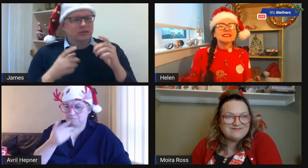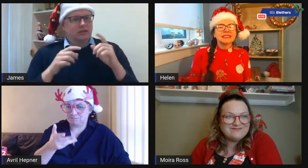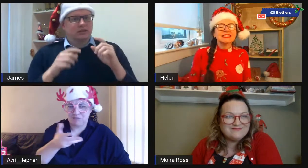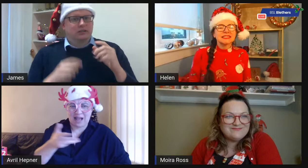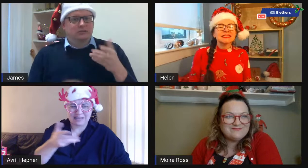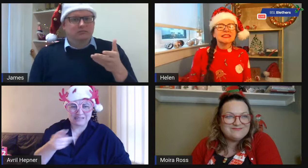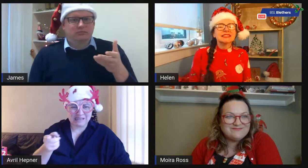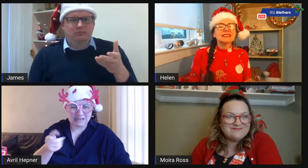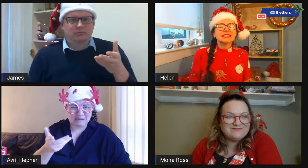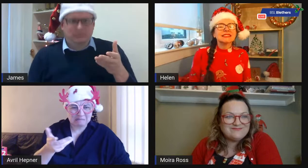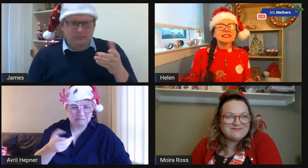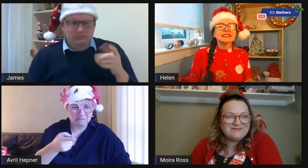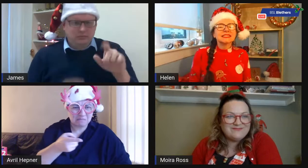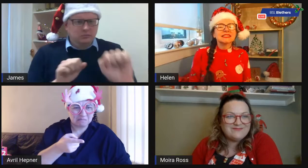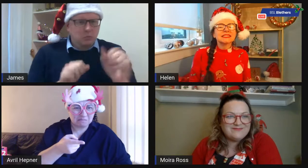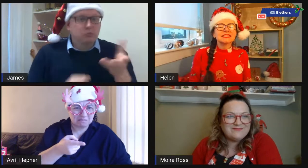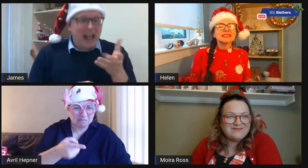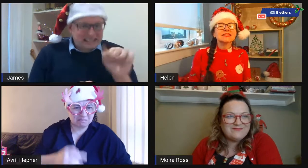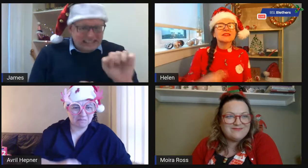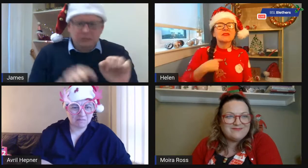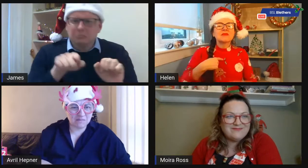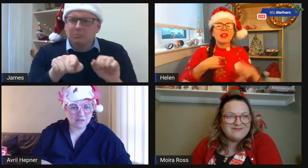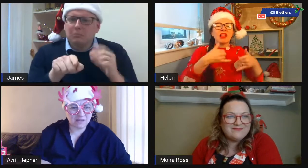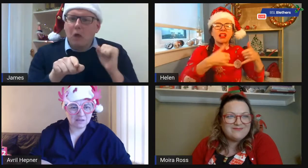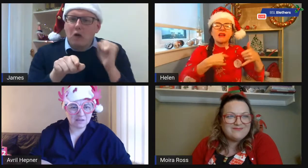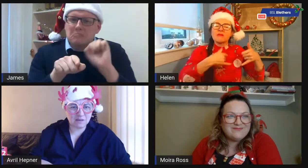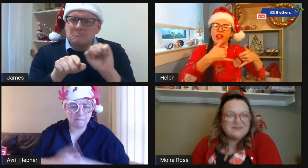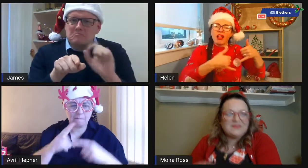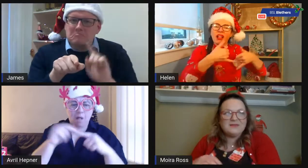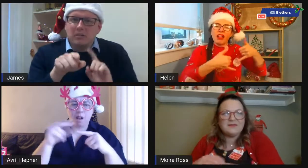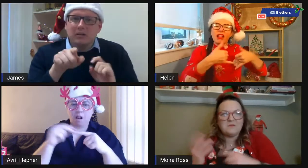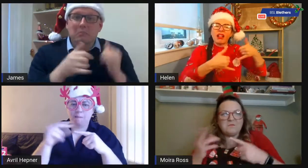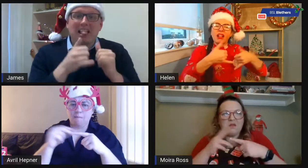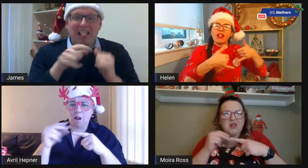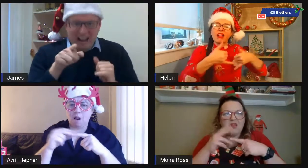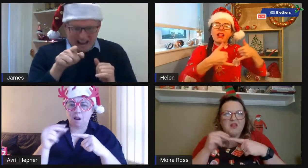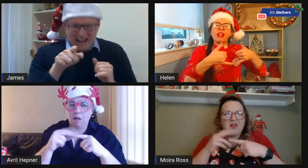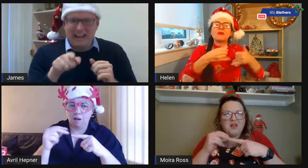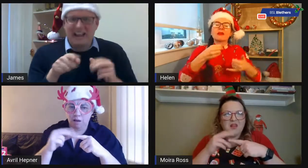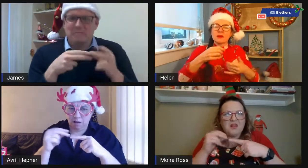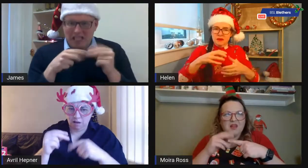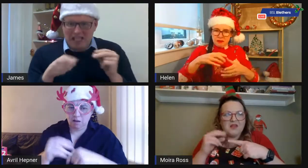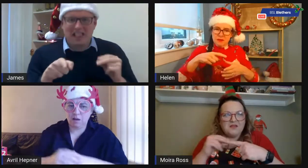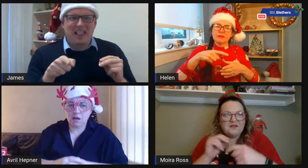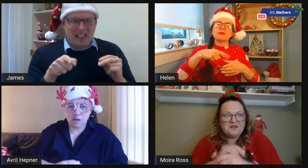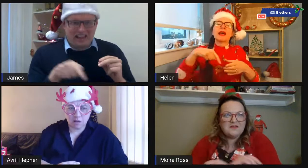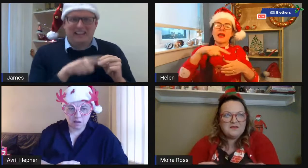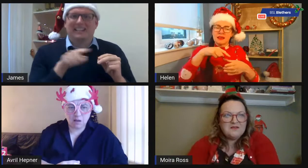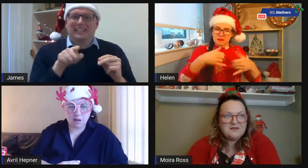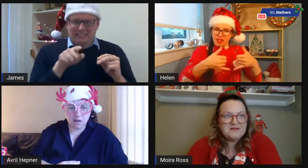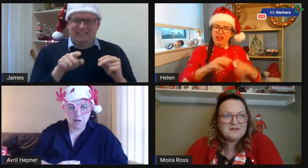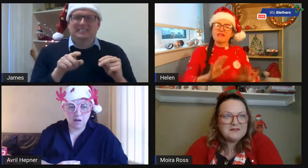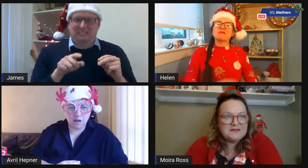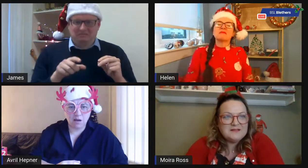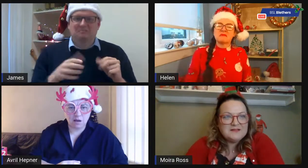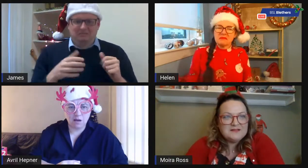A glass That of was brandy? actually, Yeah. yeah, and things like that, and milk. They would leave presents out milk. for